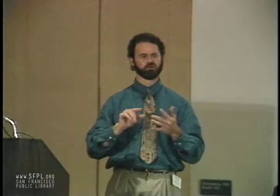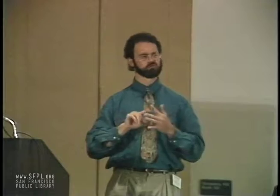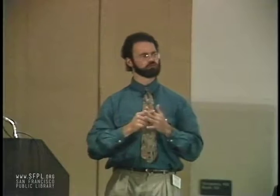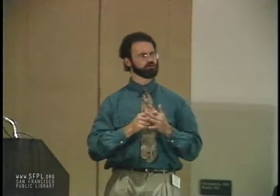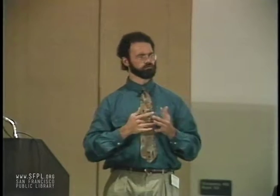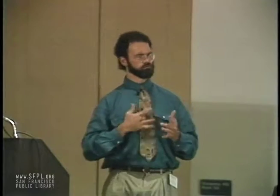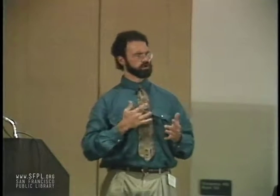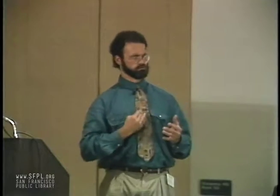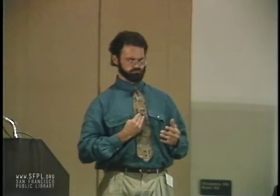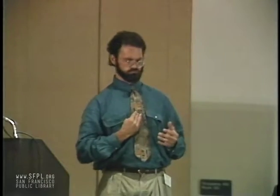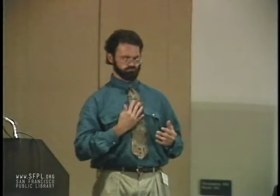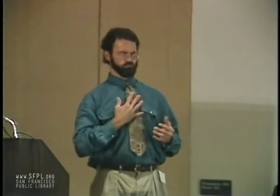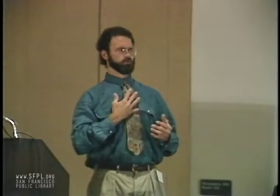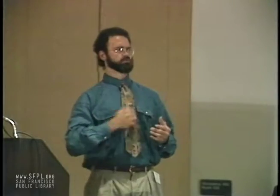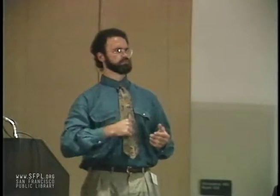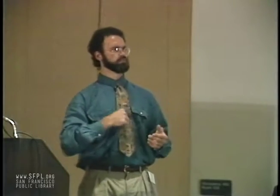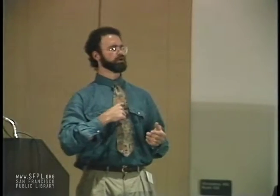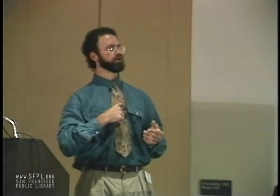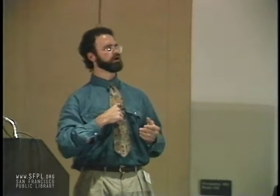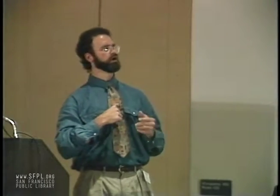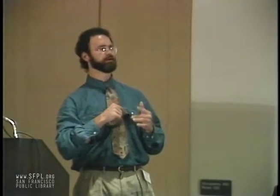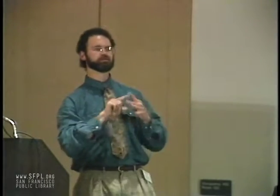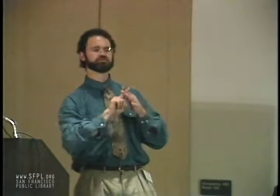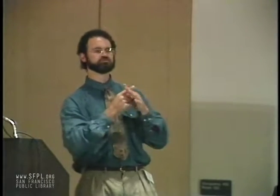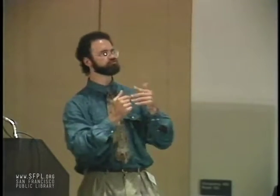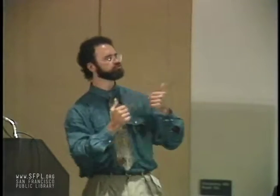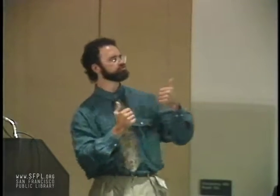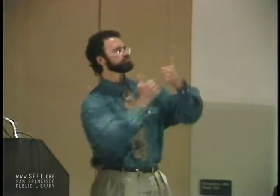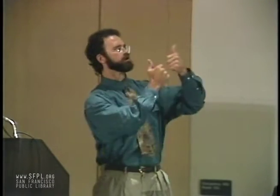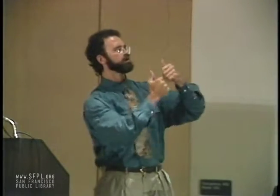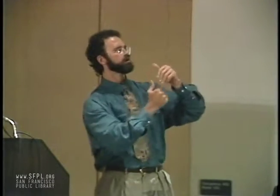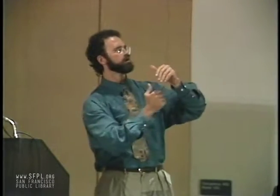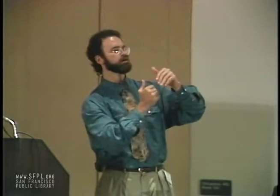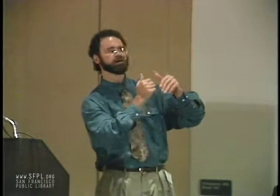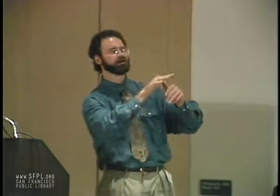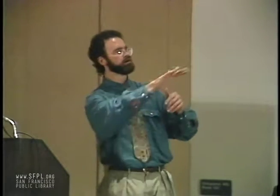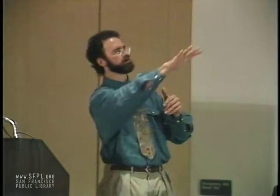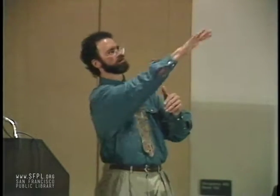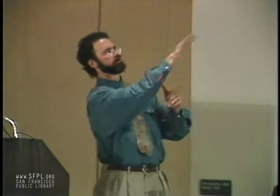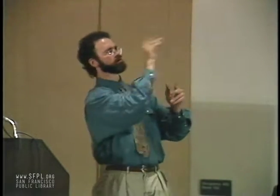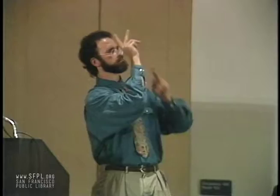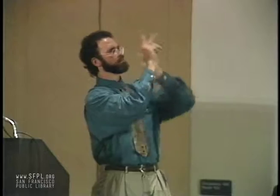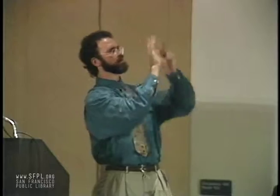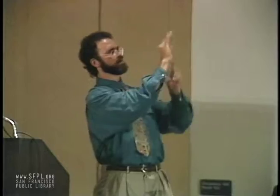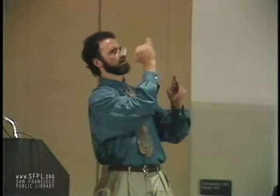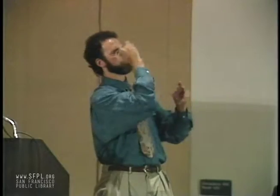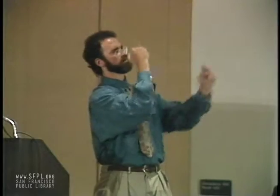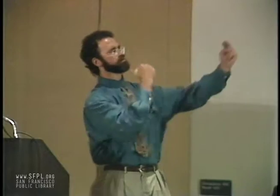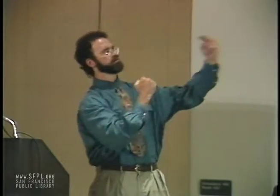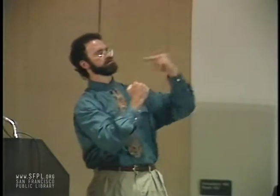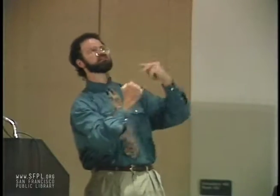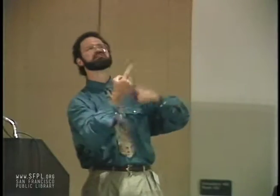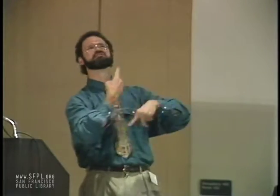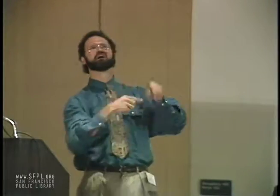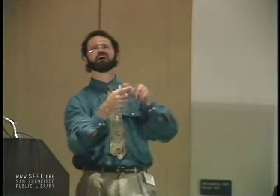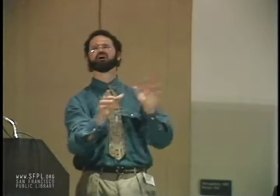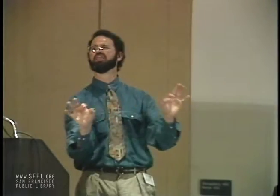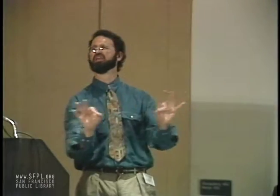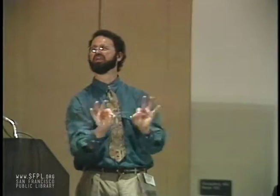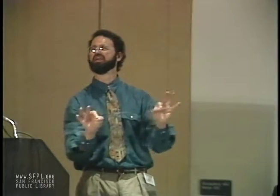acceptable kind of language. And we begin to feel a sense of pride. And then at that point, we begin to challenge the establishment